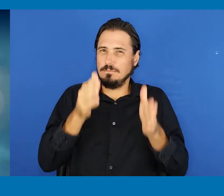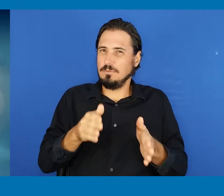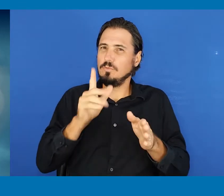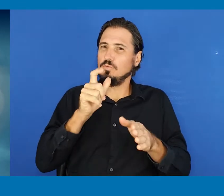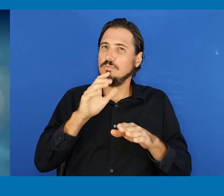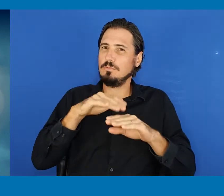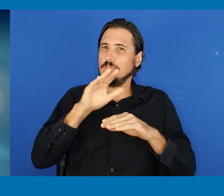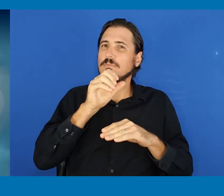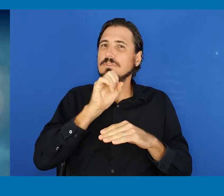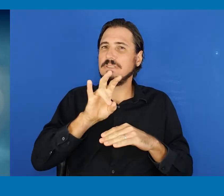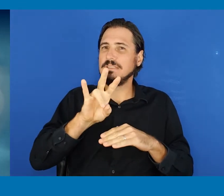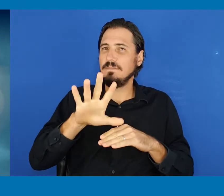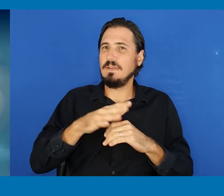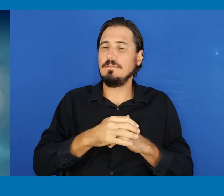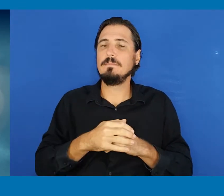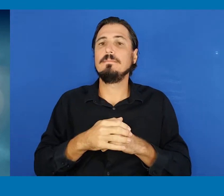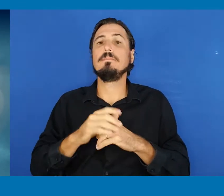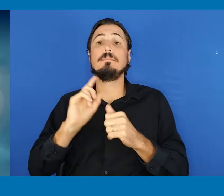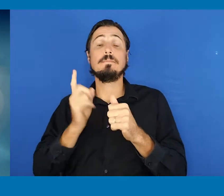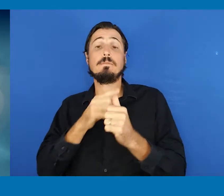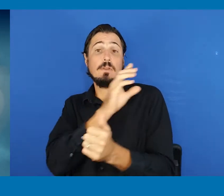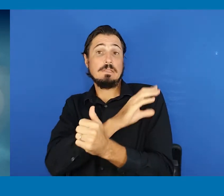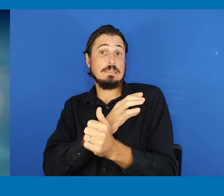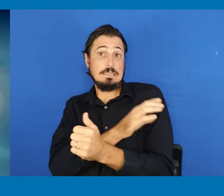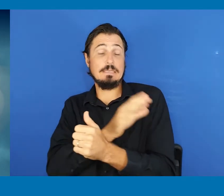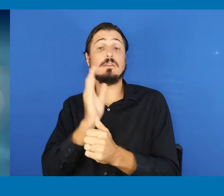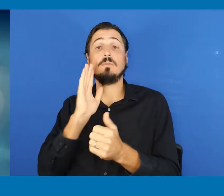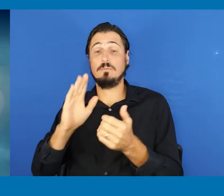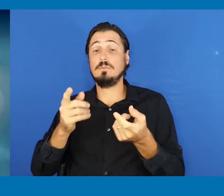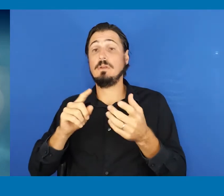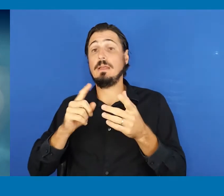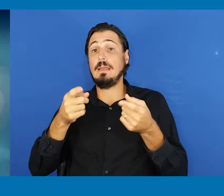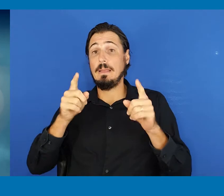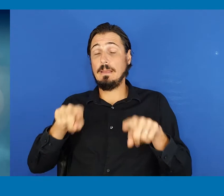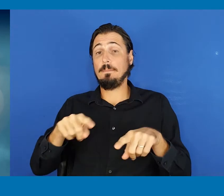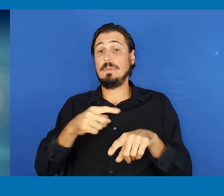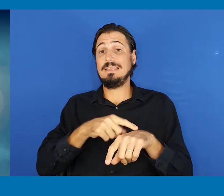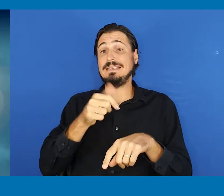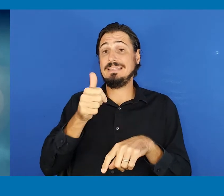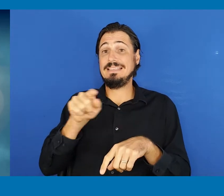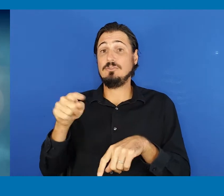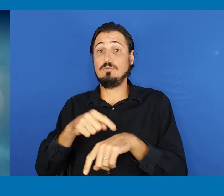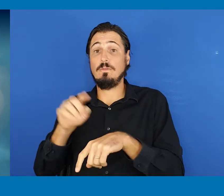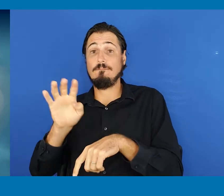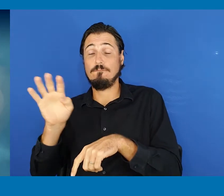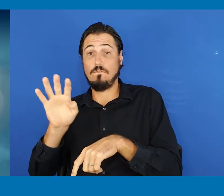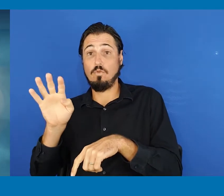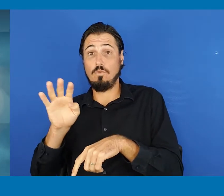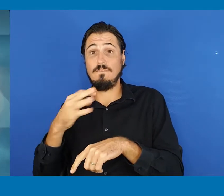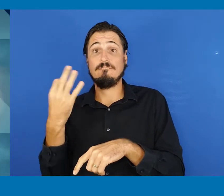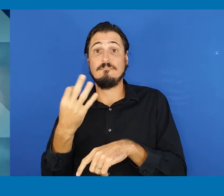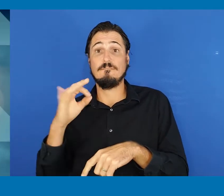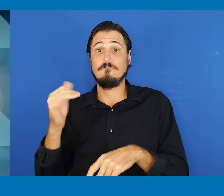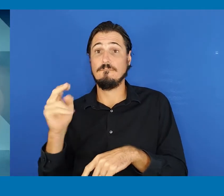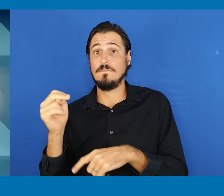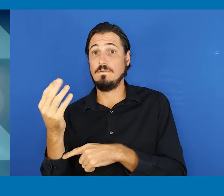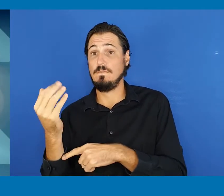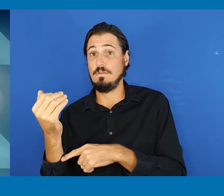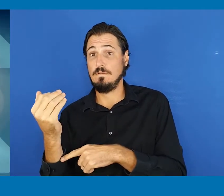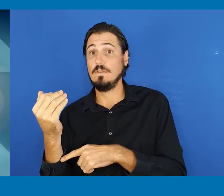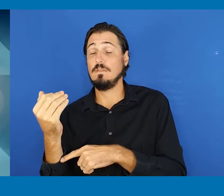kupuna they accompany. The first Wilcox clinics are scheduled from 10 a.m. to 4 p.m.